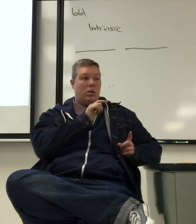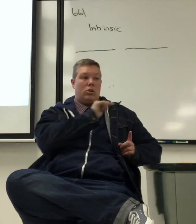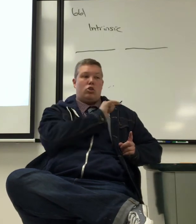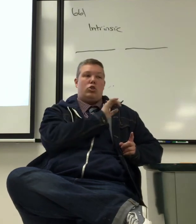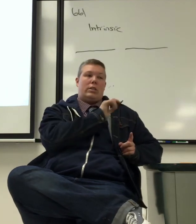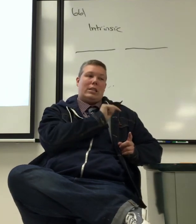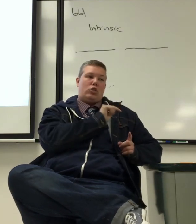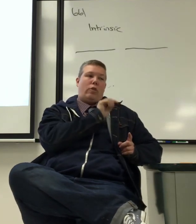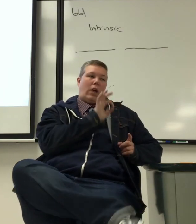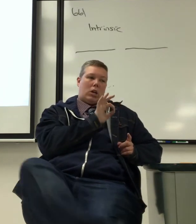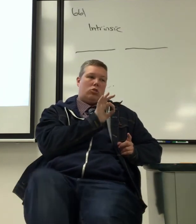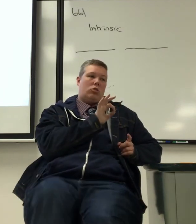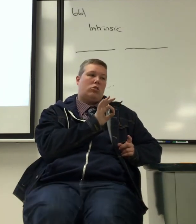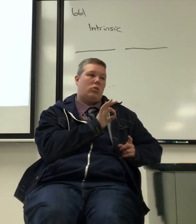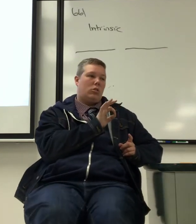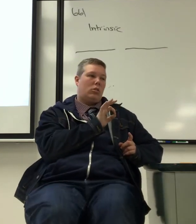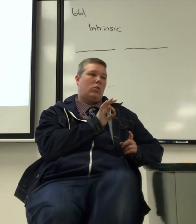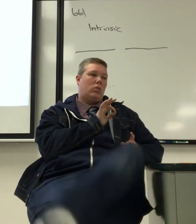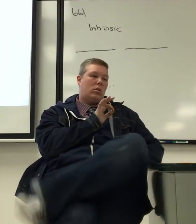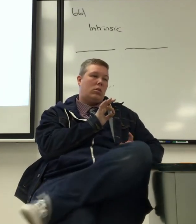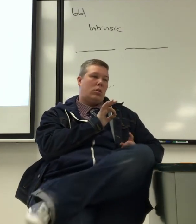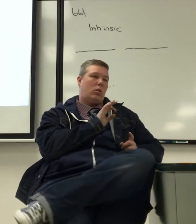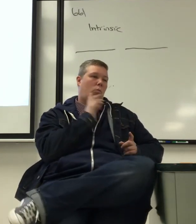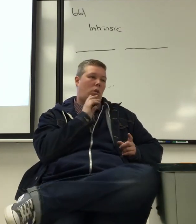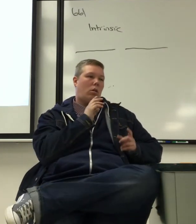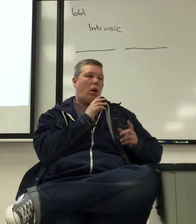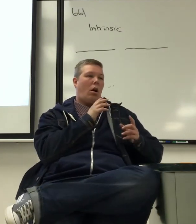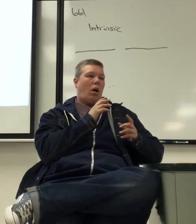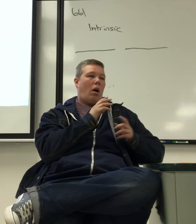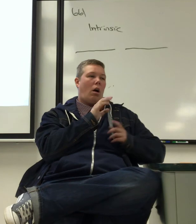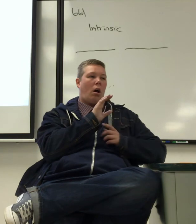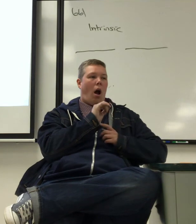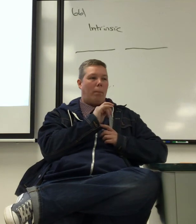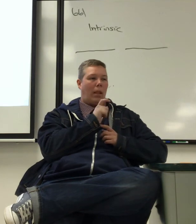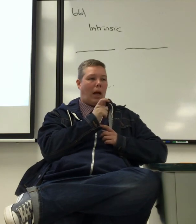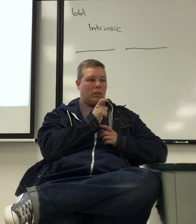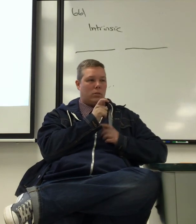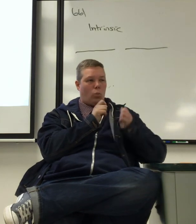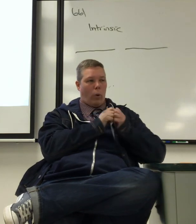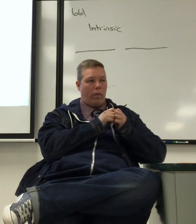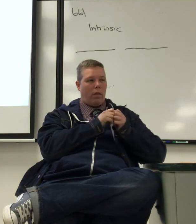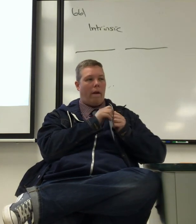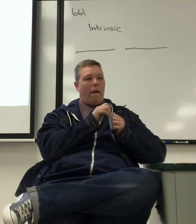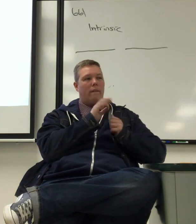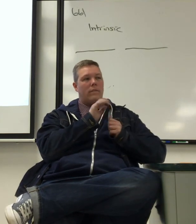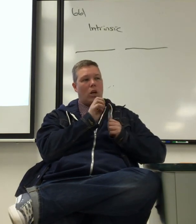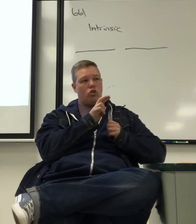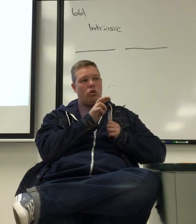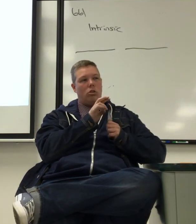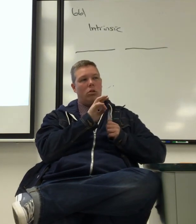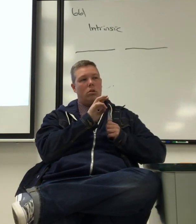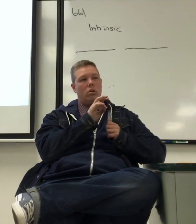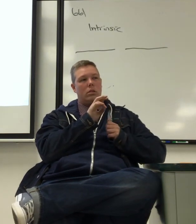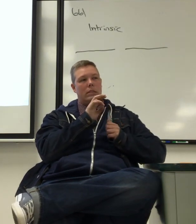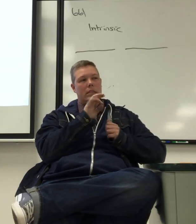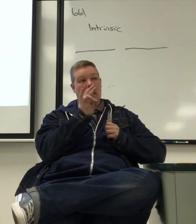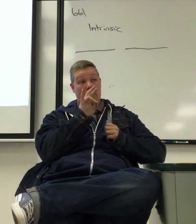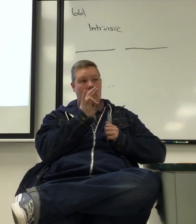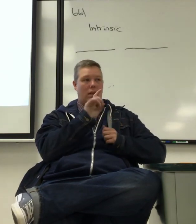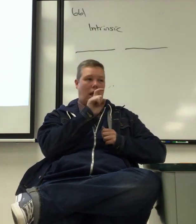complexes with factor 7, VII. Now, it's important that calcium helps this process occur.